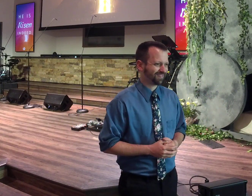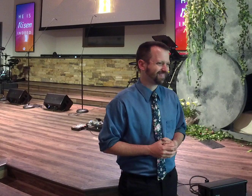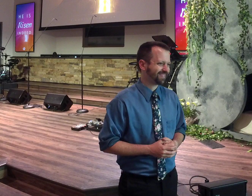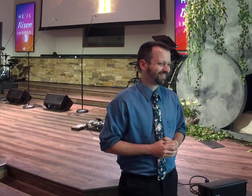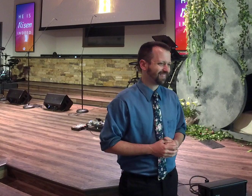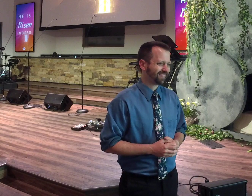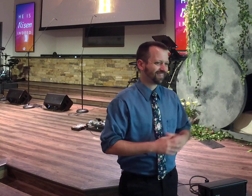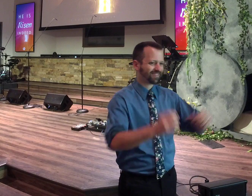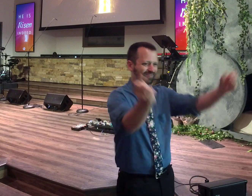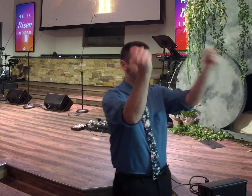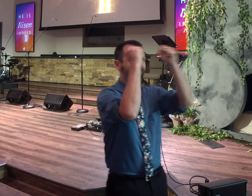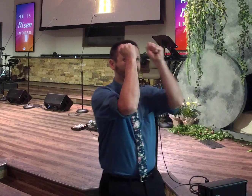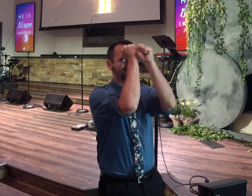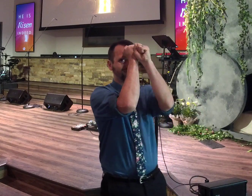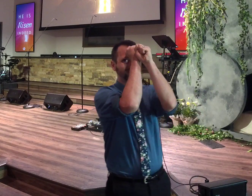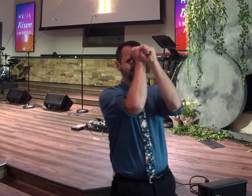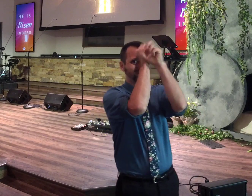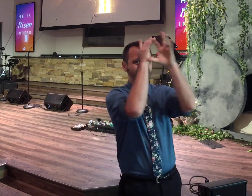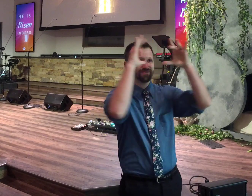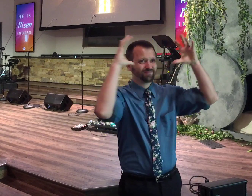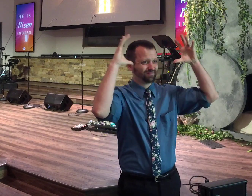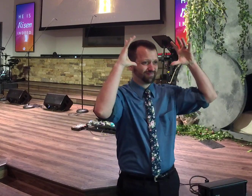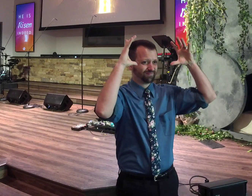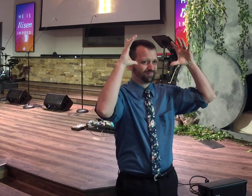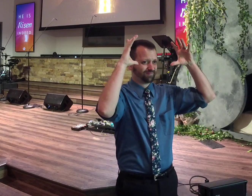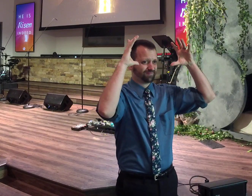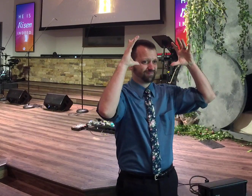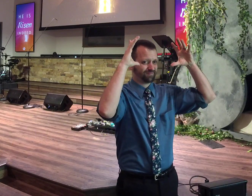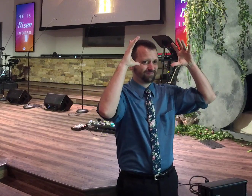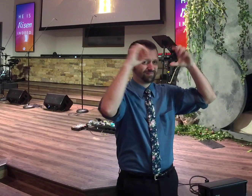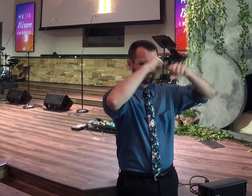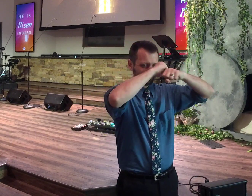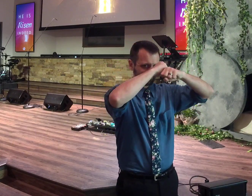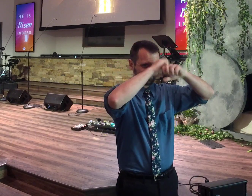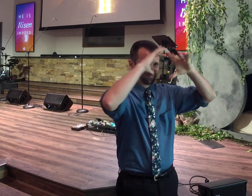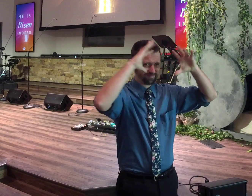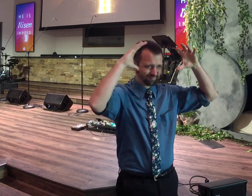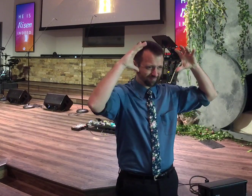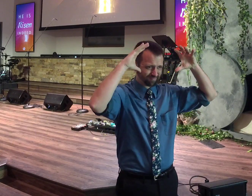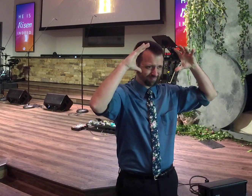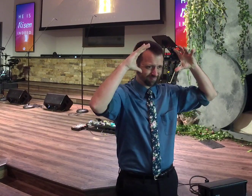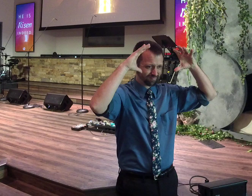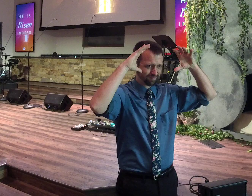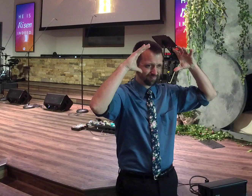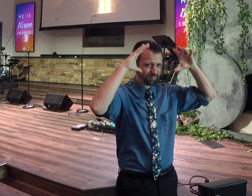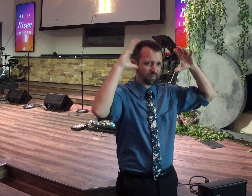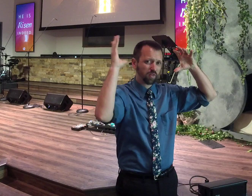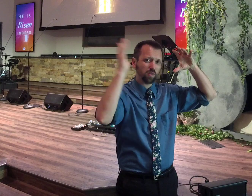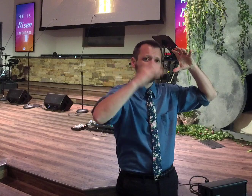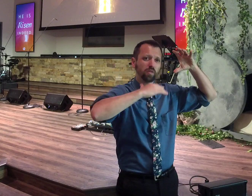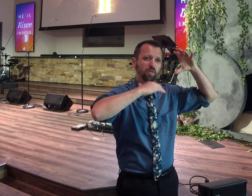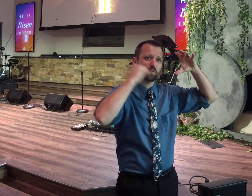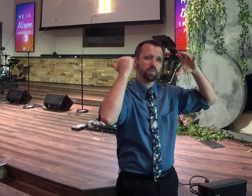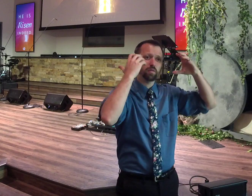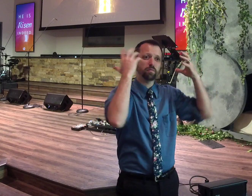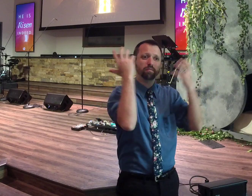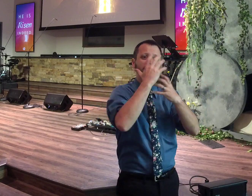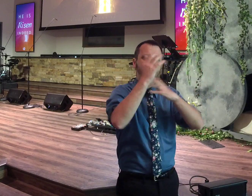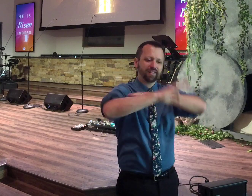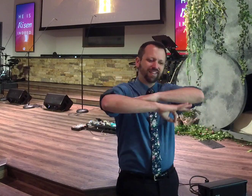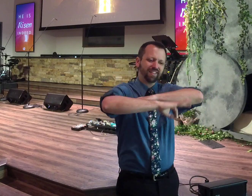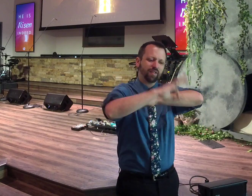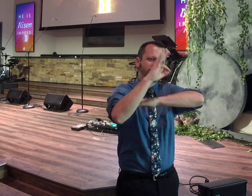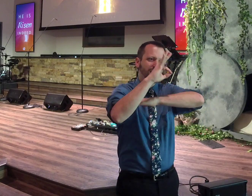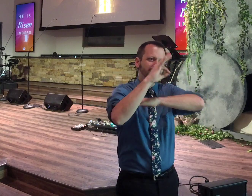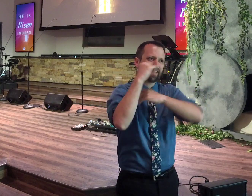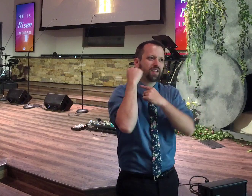to visualize something. I want you to picture the most spectacular sunrise that you have